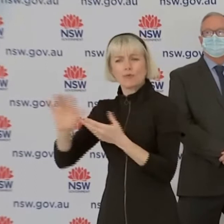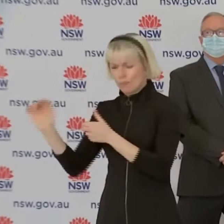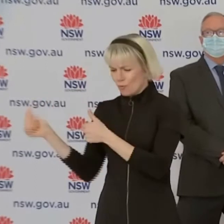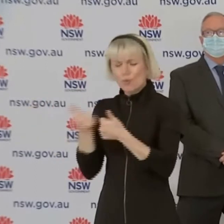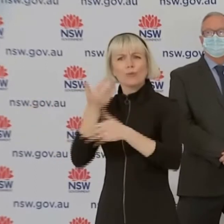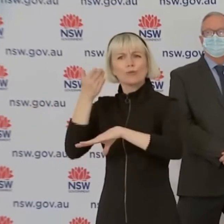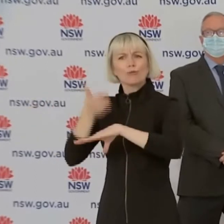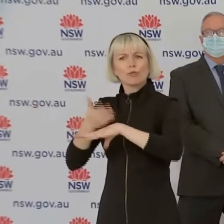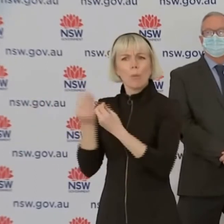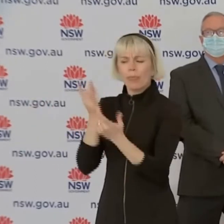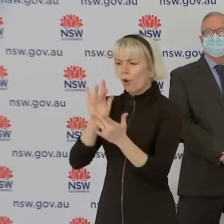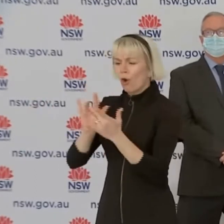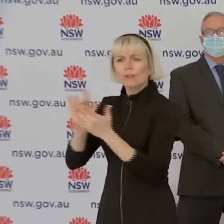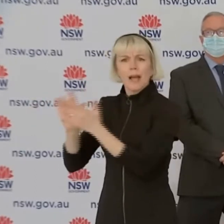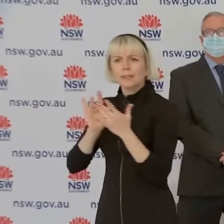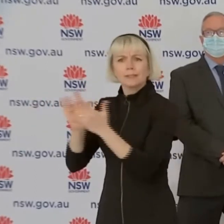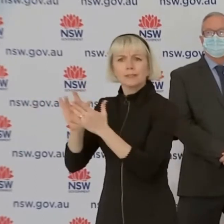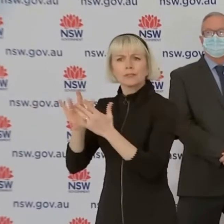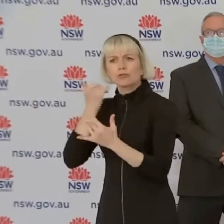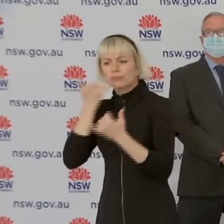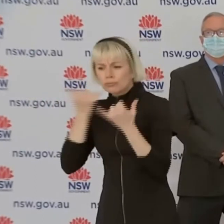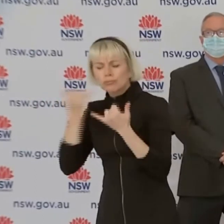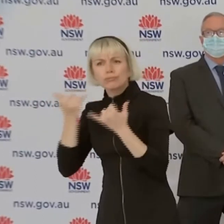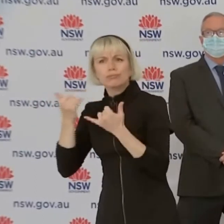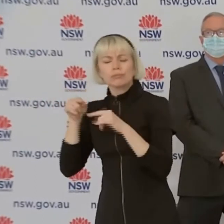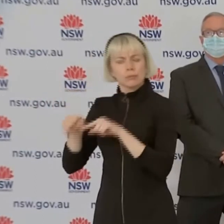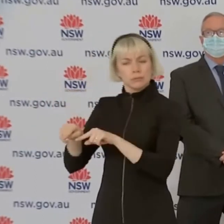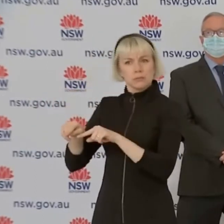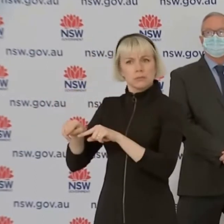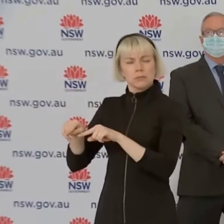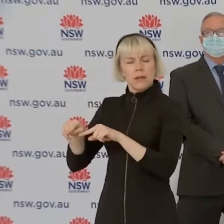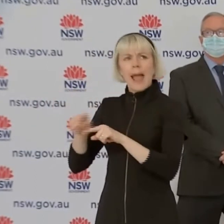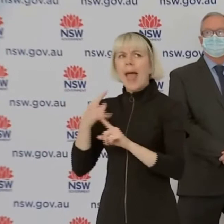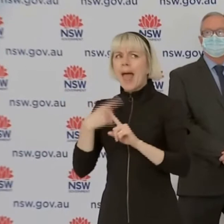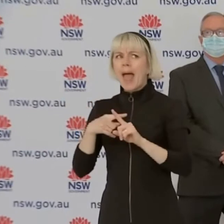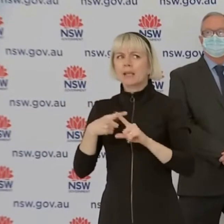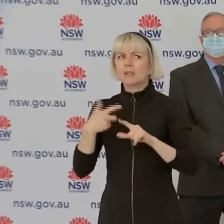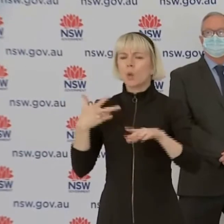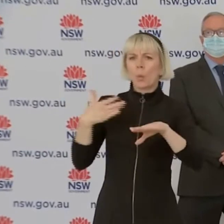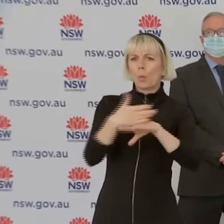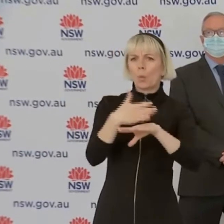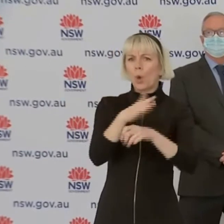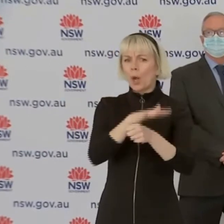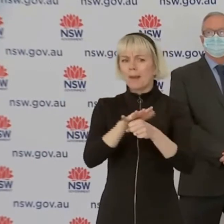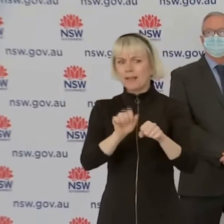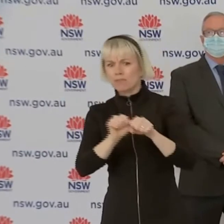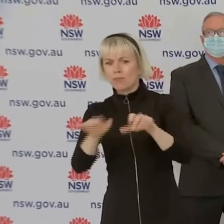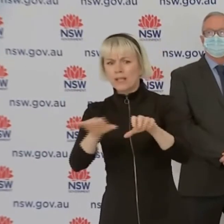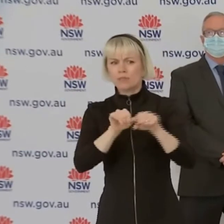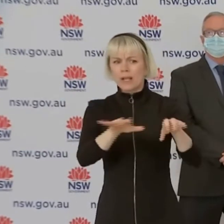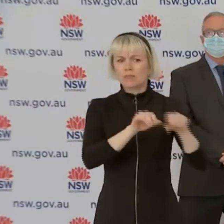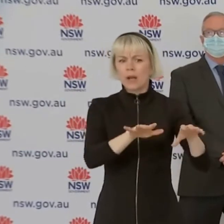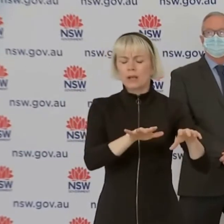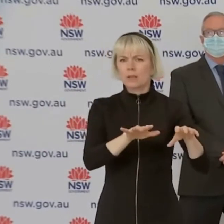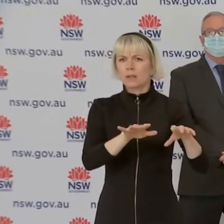we're not seeing transmission in shops, as you say, and it's all in workplaces and it's relatively contained, then why are the numbers still